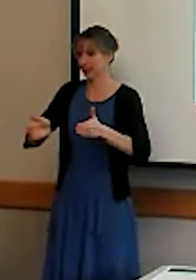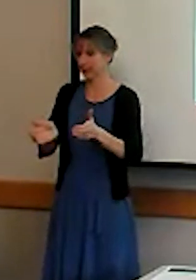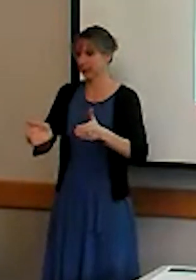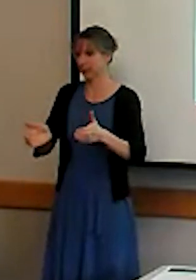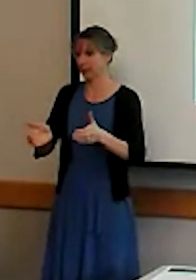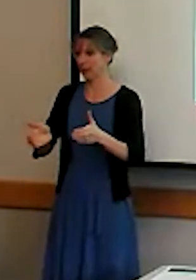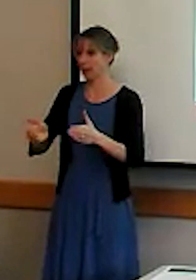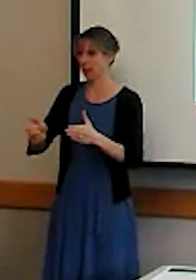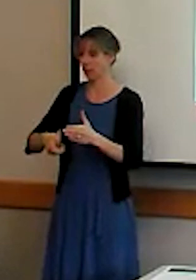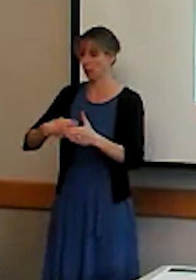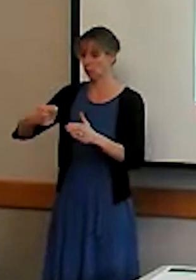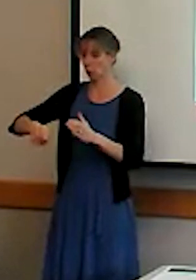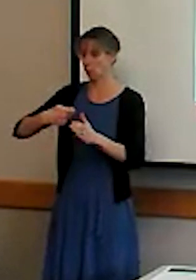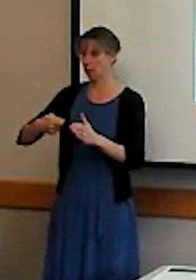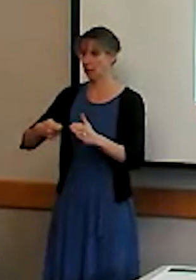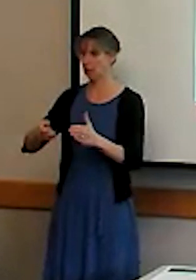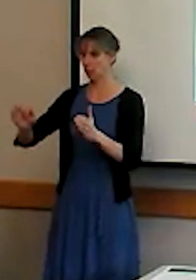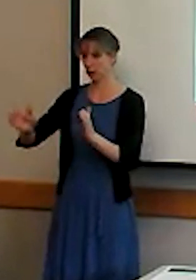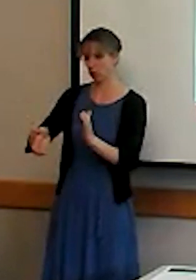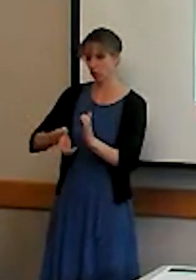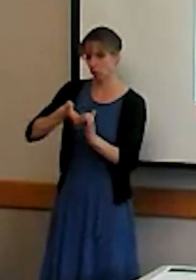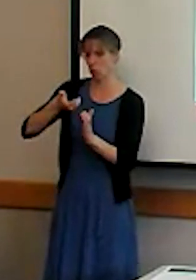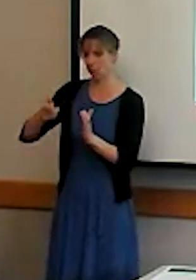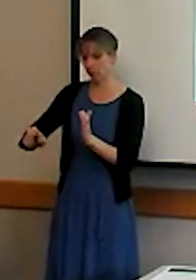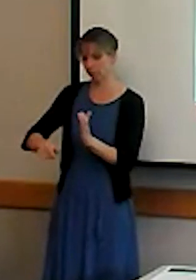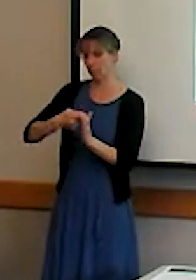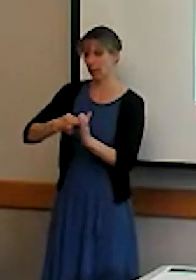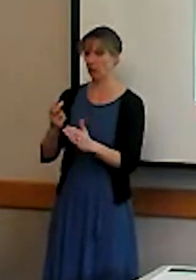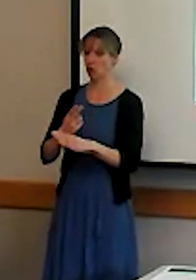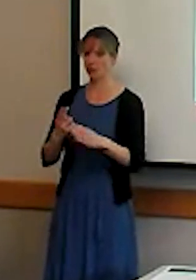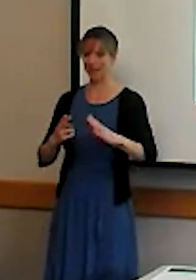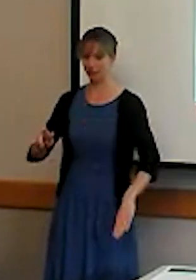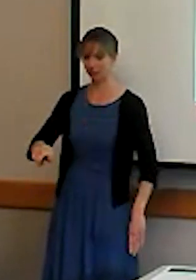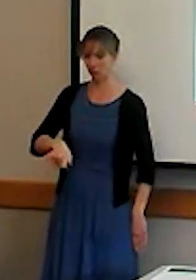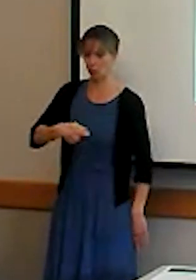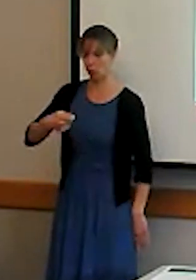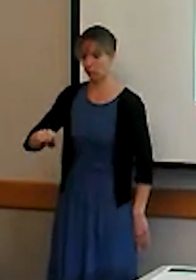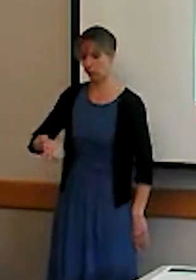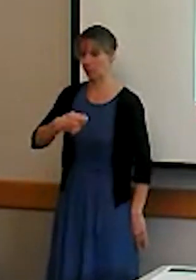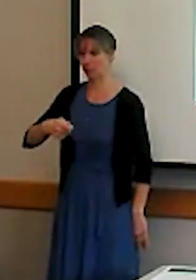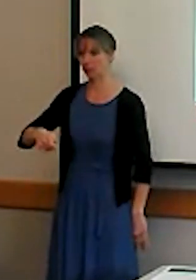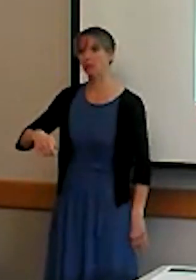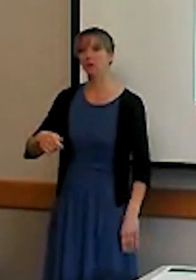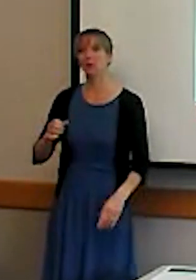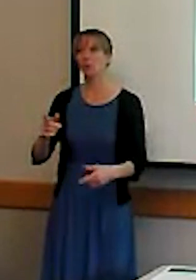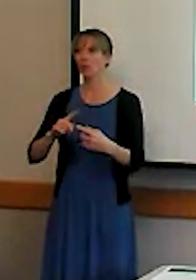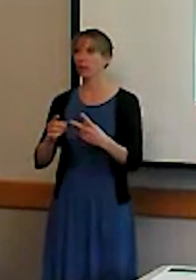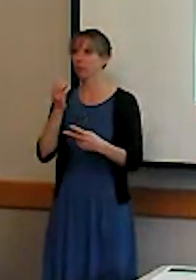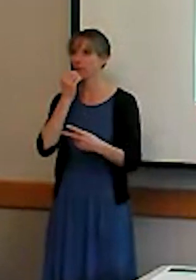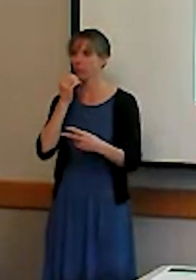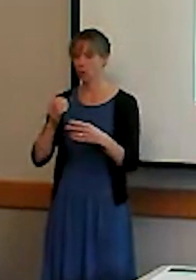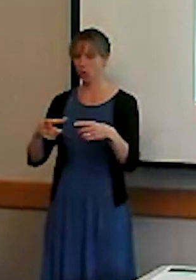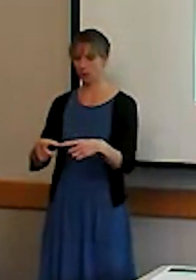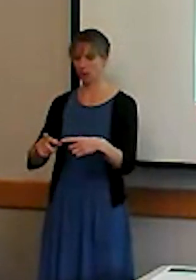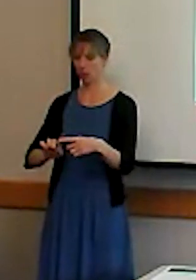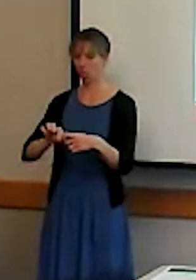you're scooping, you have a place to scoop to. So if you can't use your other hand to scoop to, or if the food just keeps